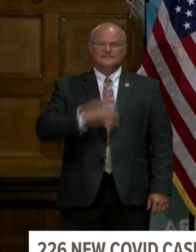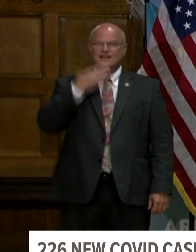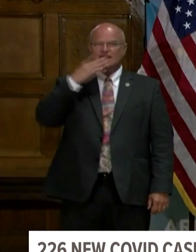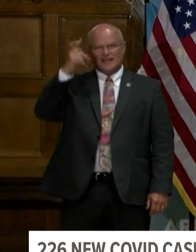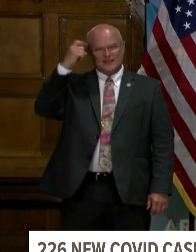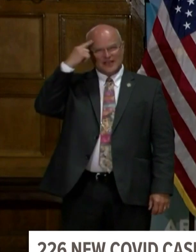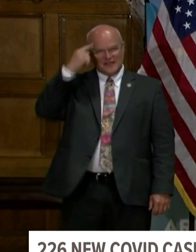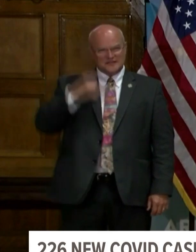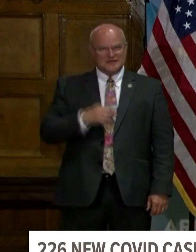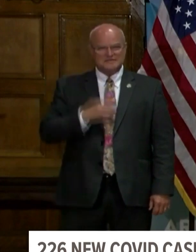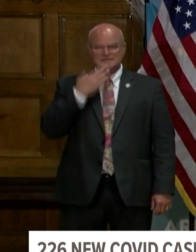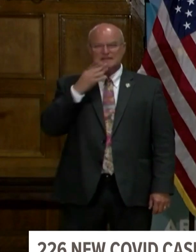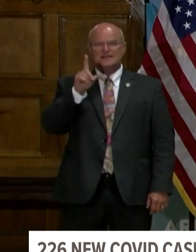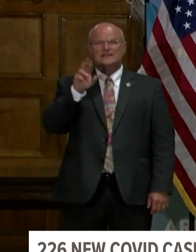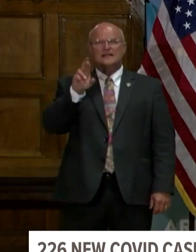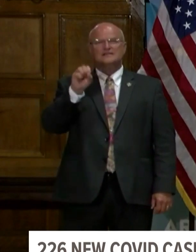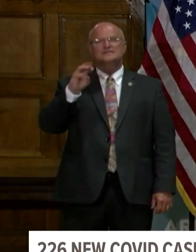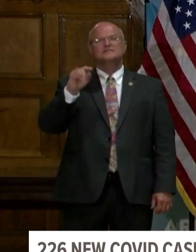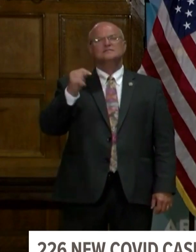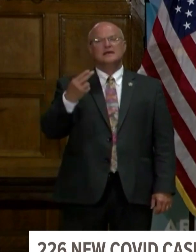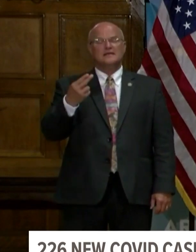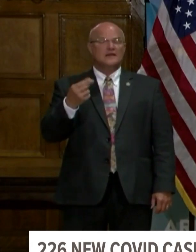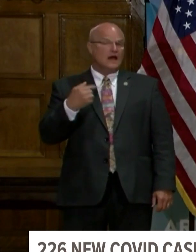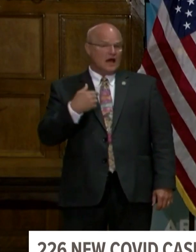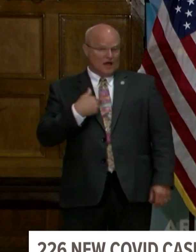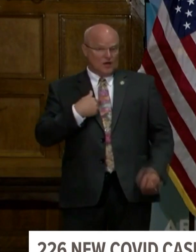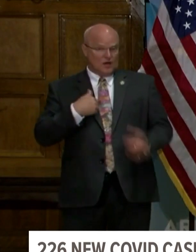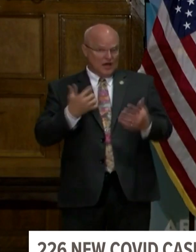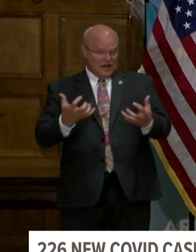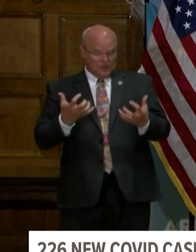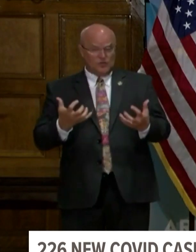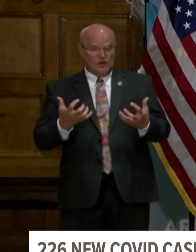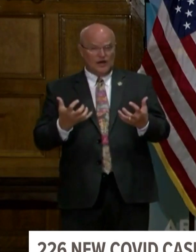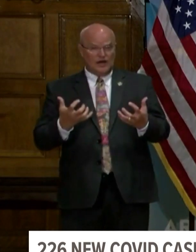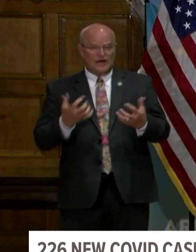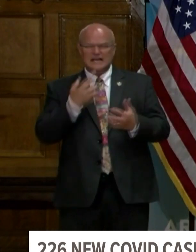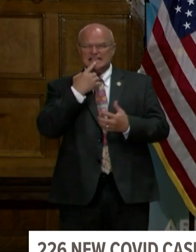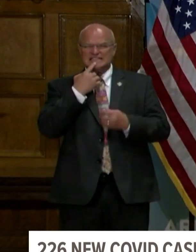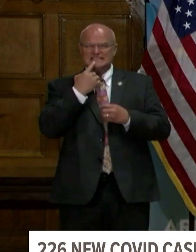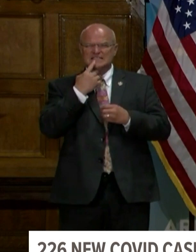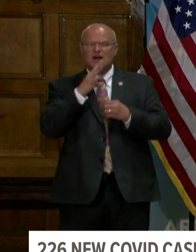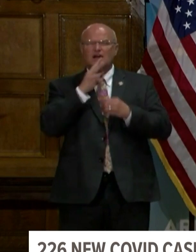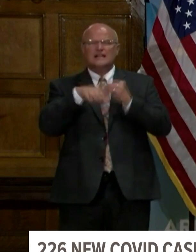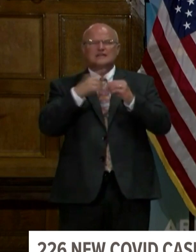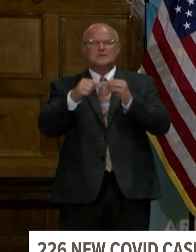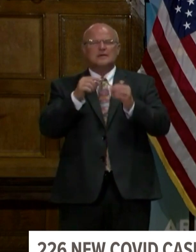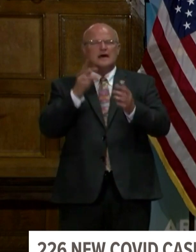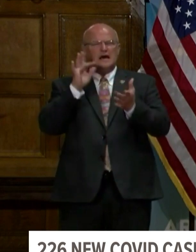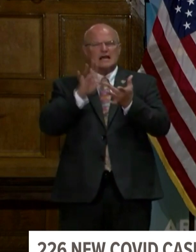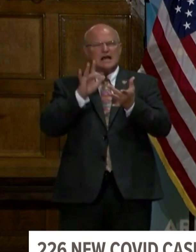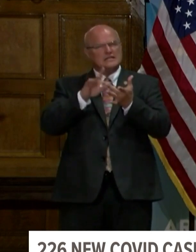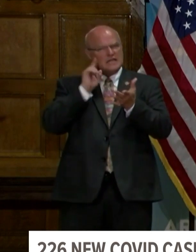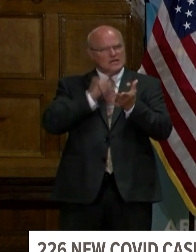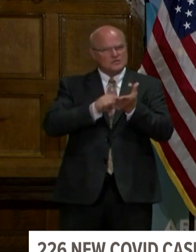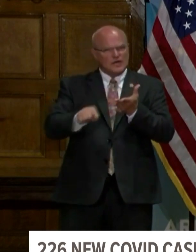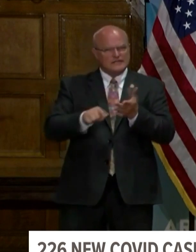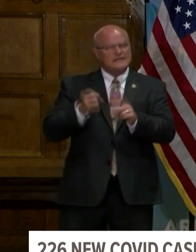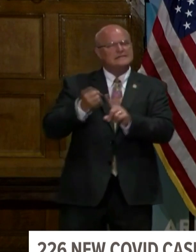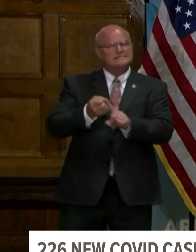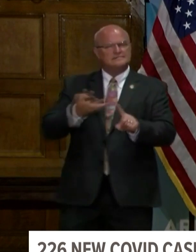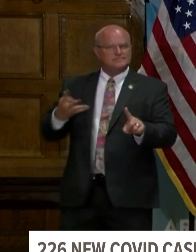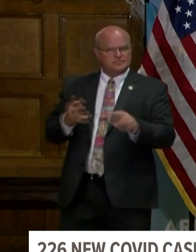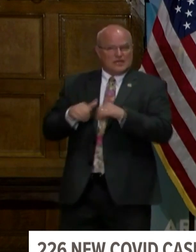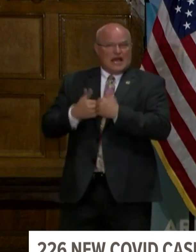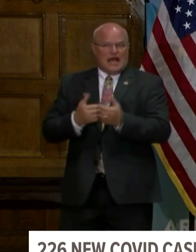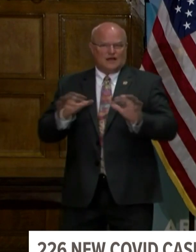Thank you, Governor. Thank you, Dr. Smith. So what I would like to do is say a little bit about contact tracing and give some more details